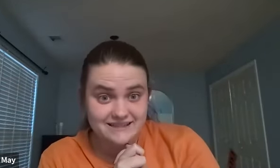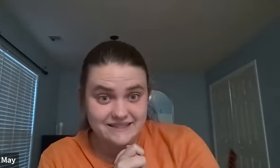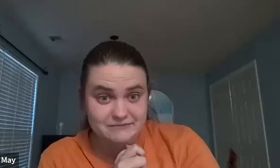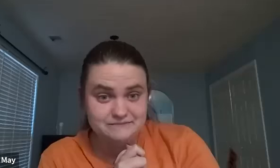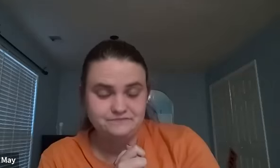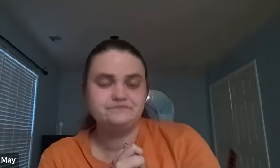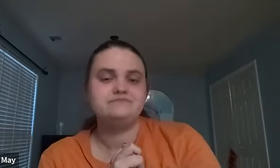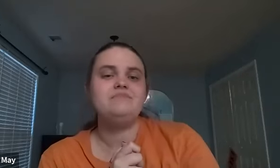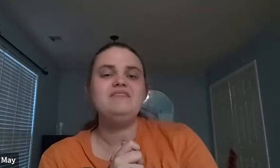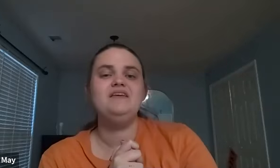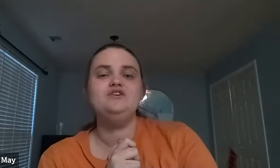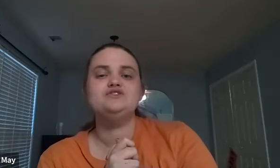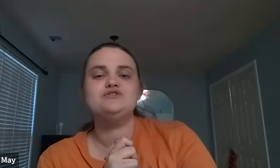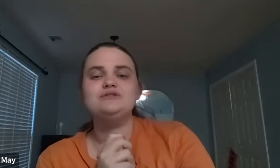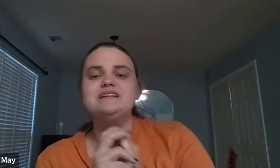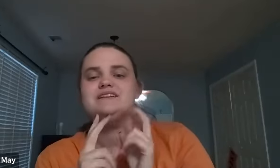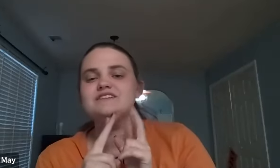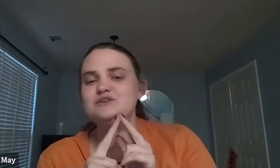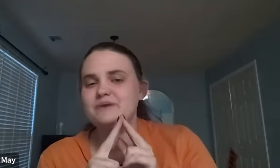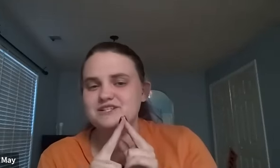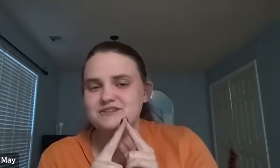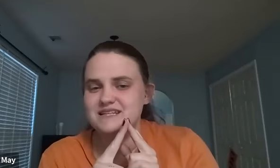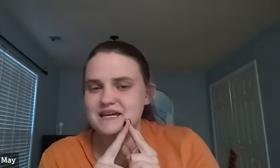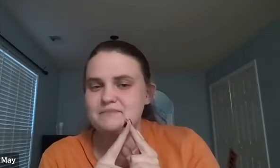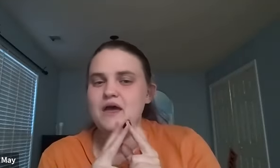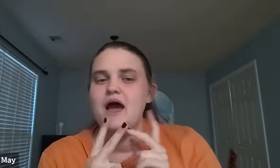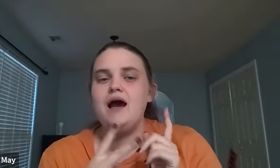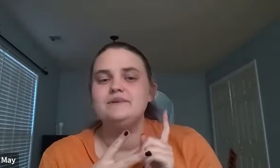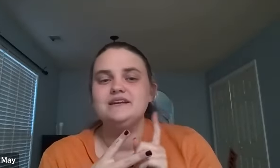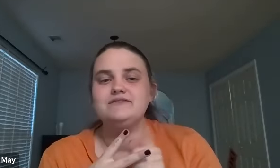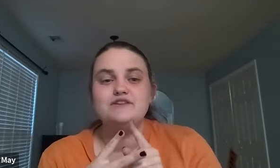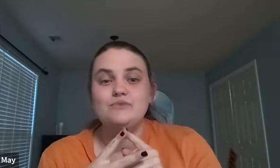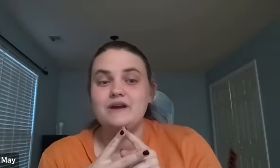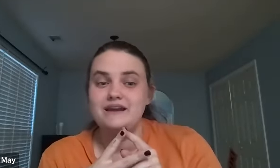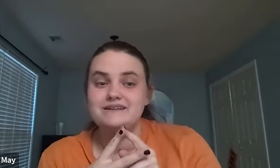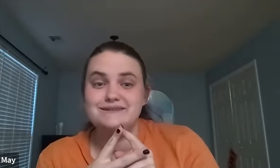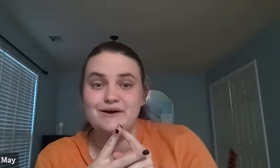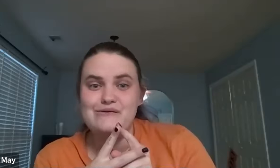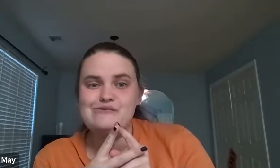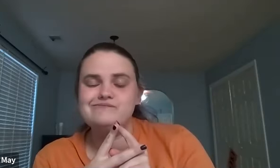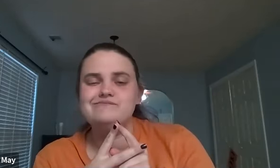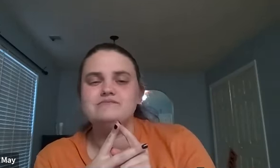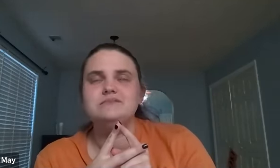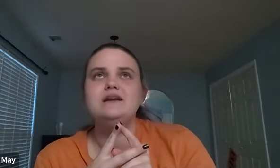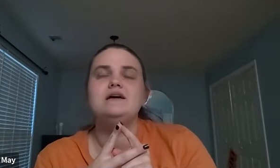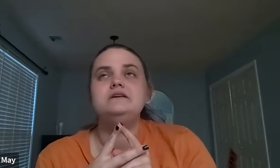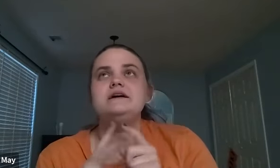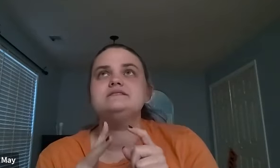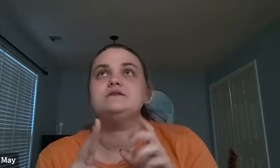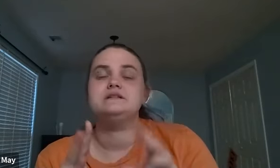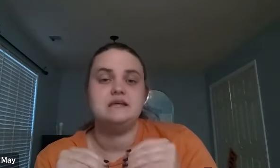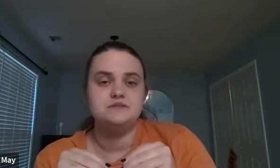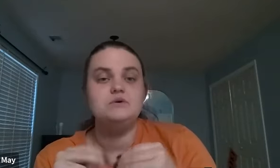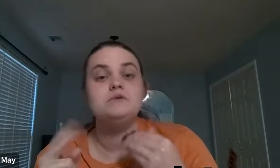candy. So there are technically two ways you can say it. I'm going to give you the more ASL, not ASL accepted one, but the